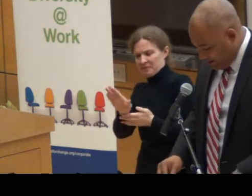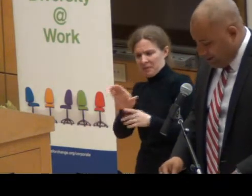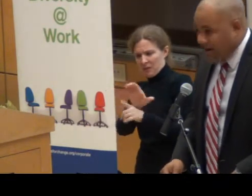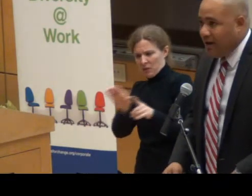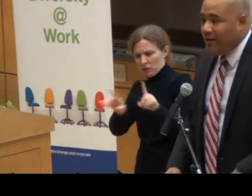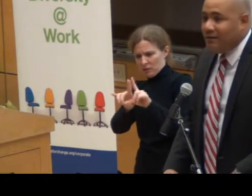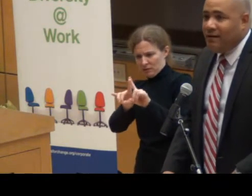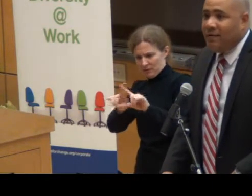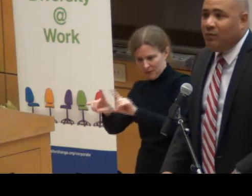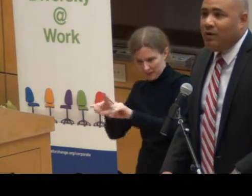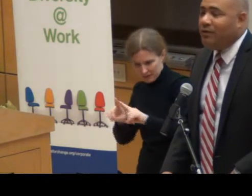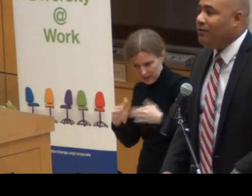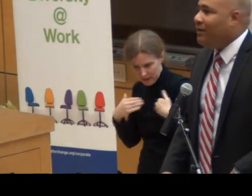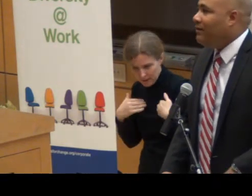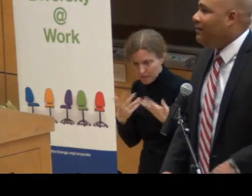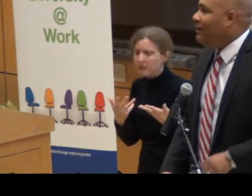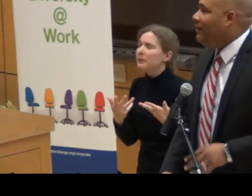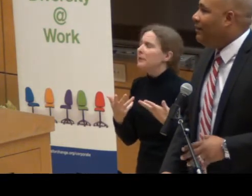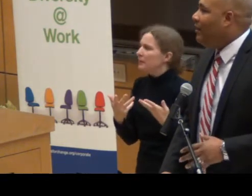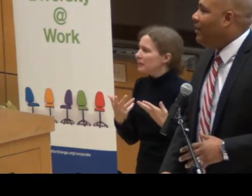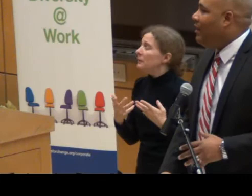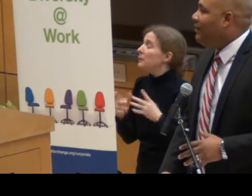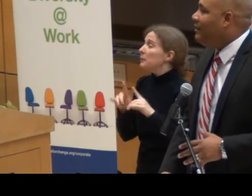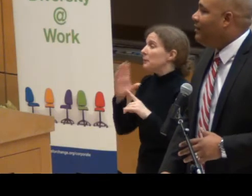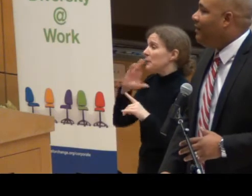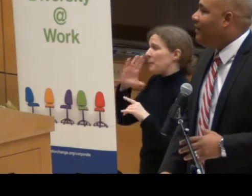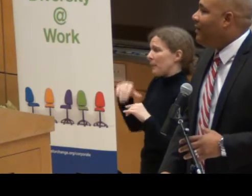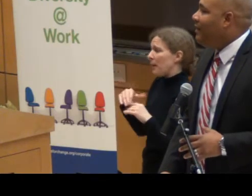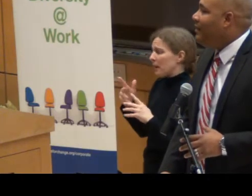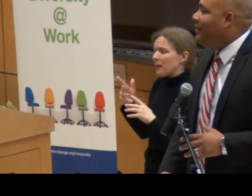diversity, and we know that